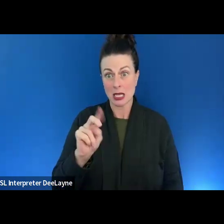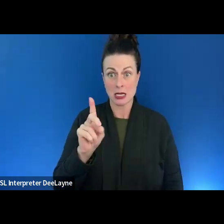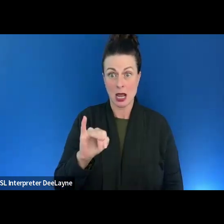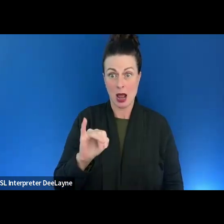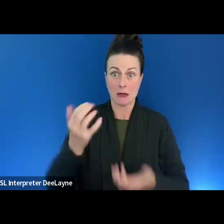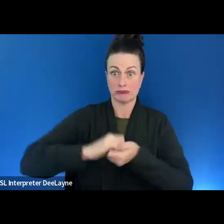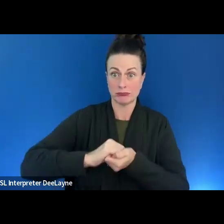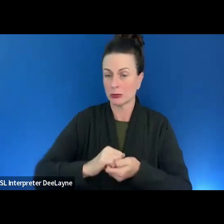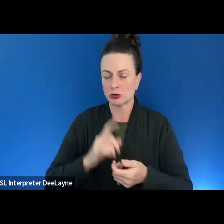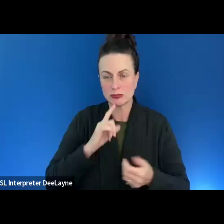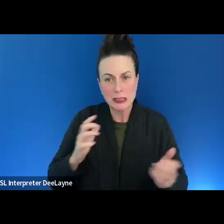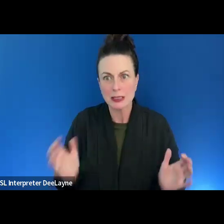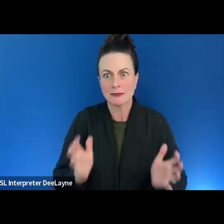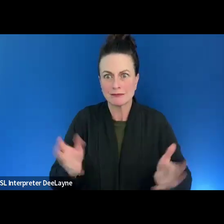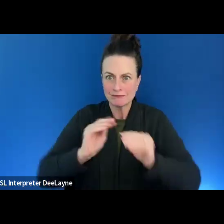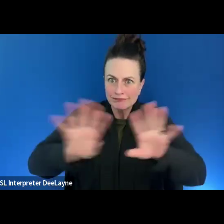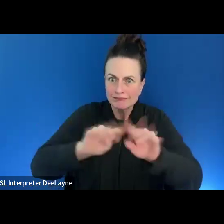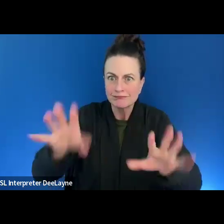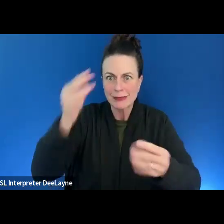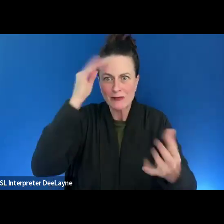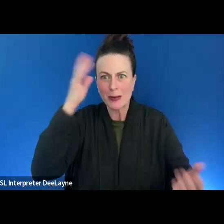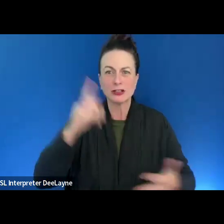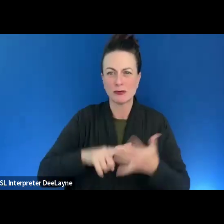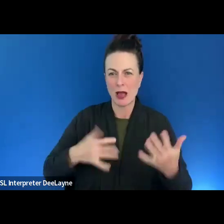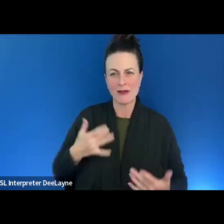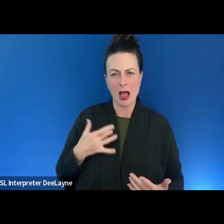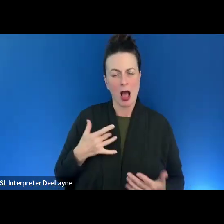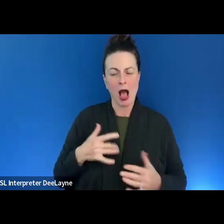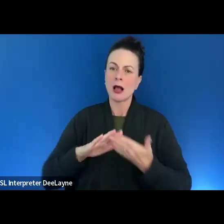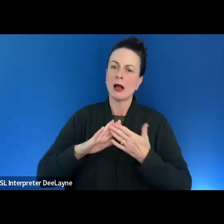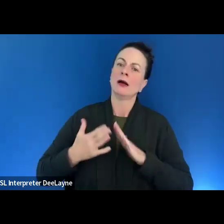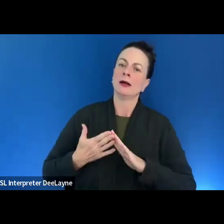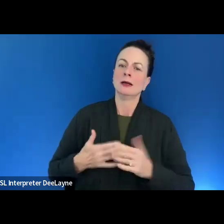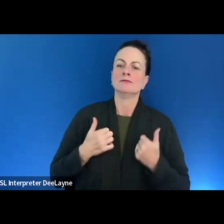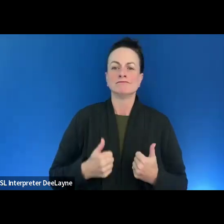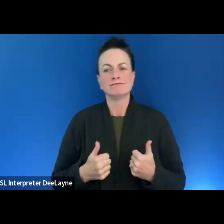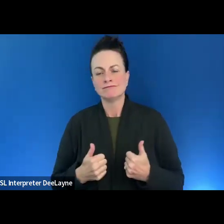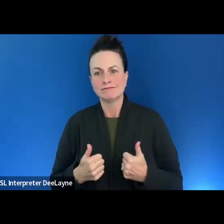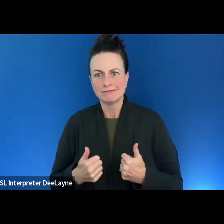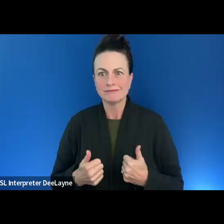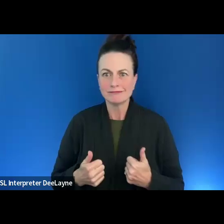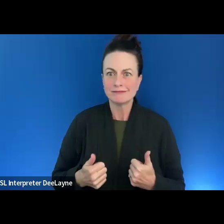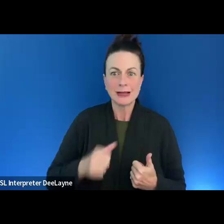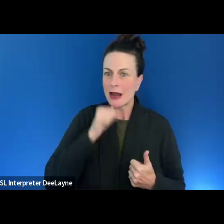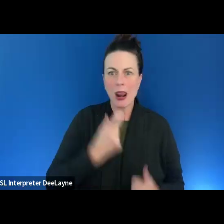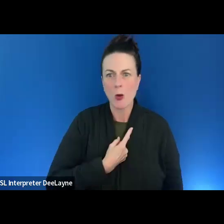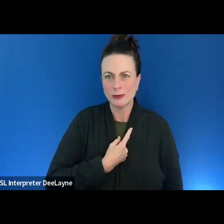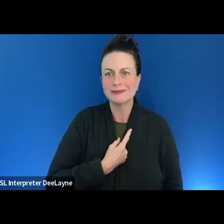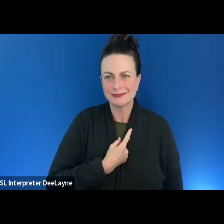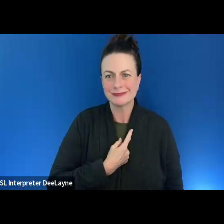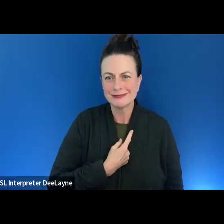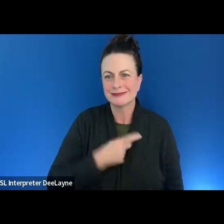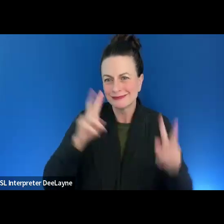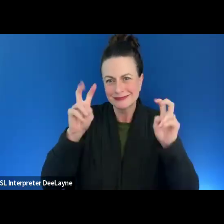really to get this information out there and to have that sense of community, because being able to, knowing that you're not alone in this